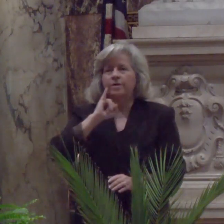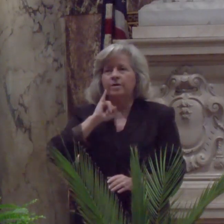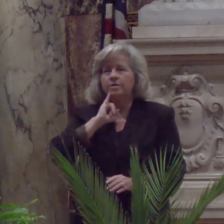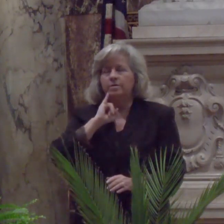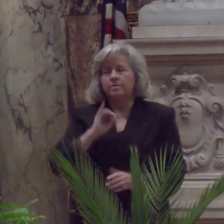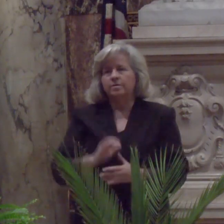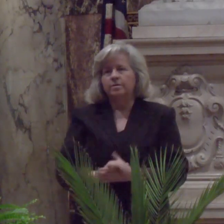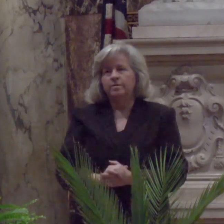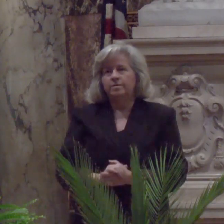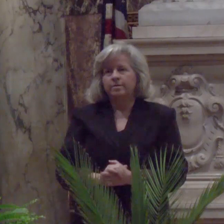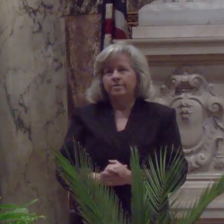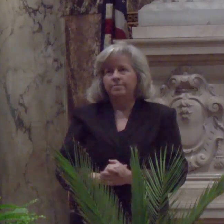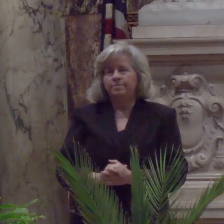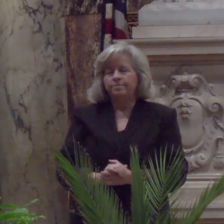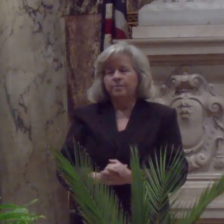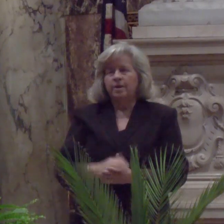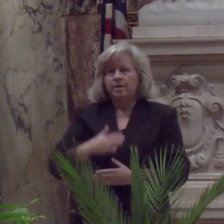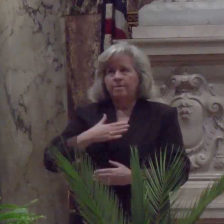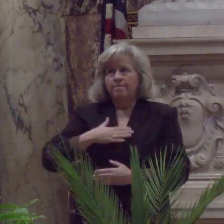Israel.